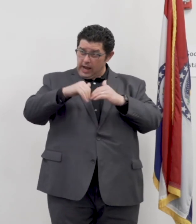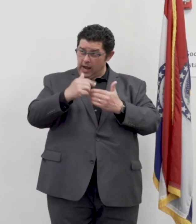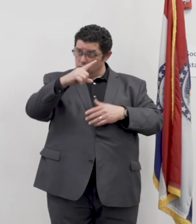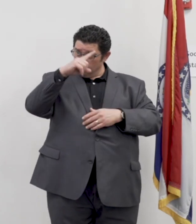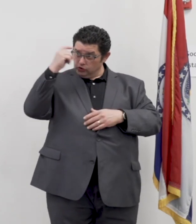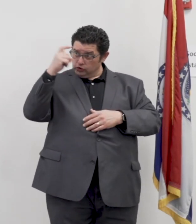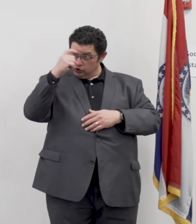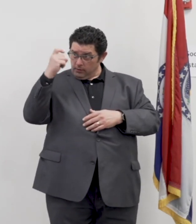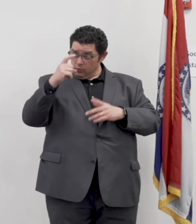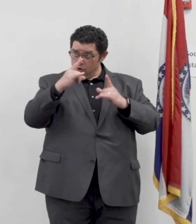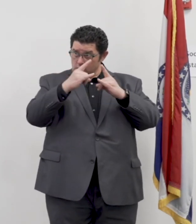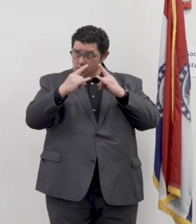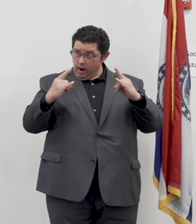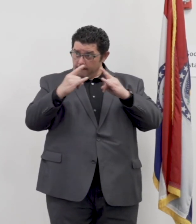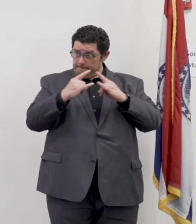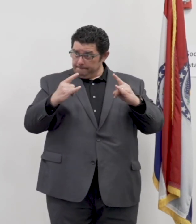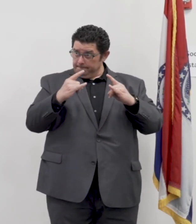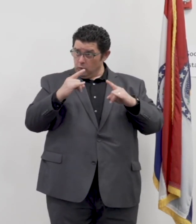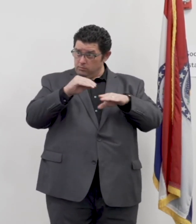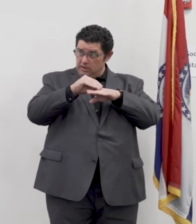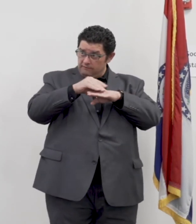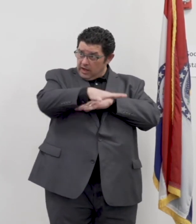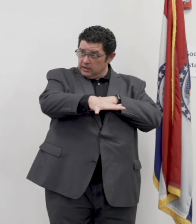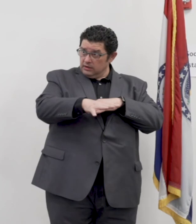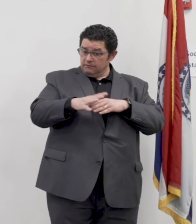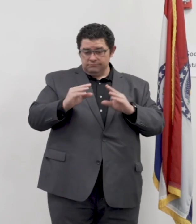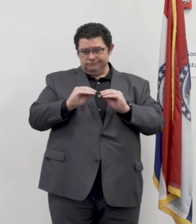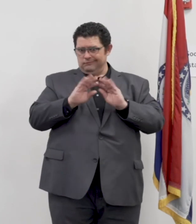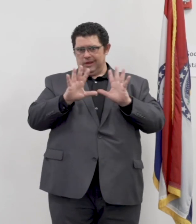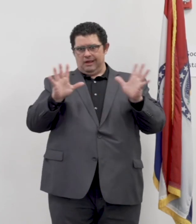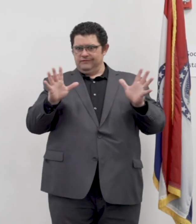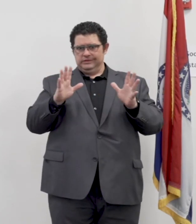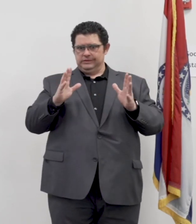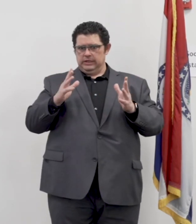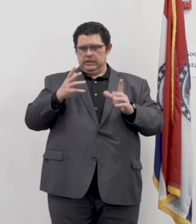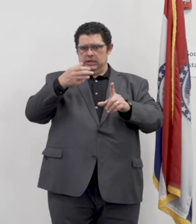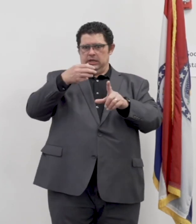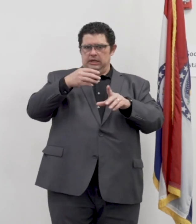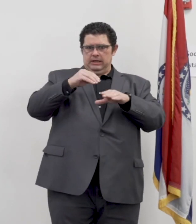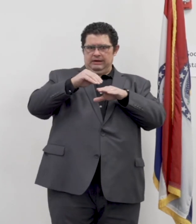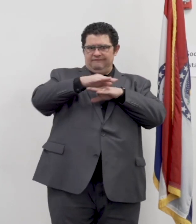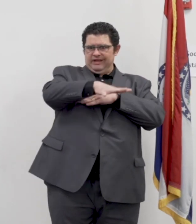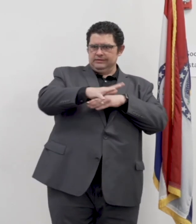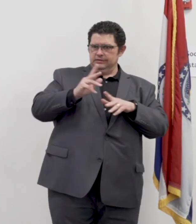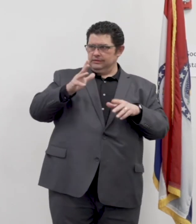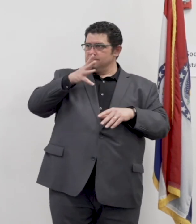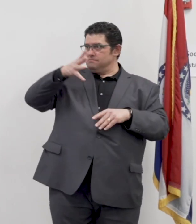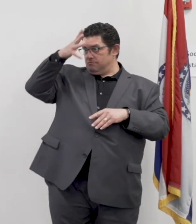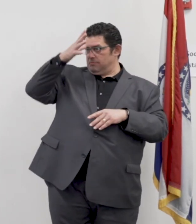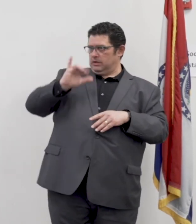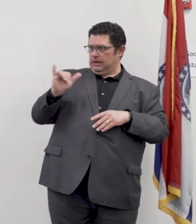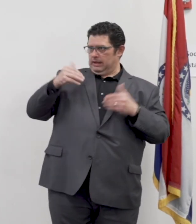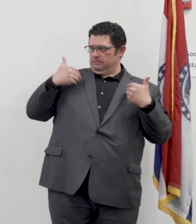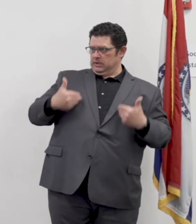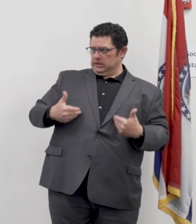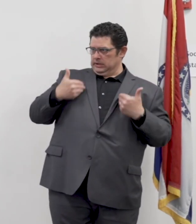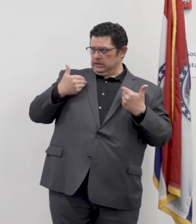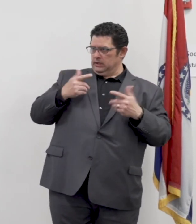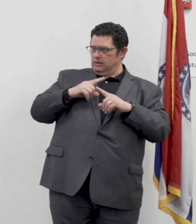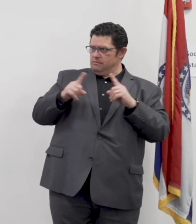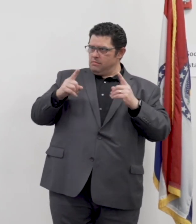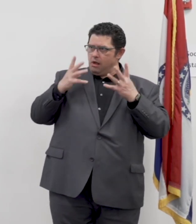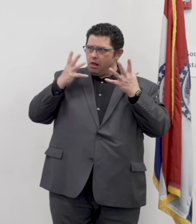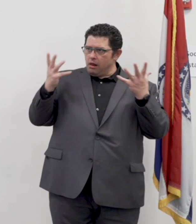the rejiggered stay-at-home orders? I mean, obviously this personally affects parents like me, but I think a lot of people are wondering, like, if